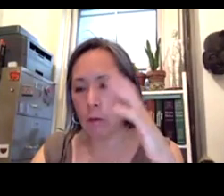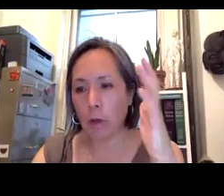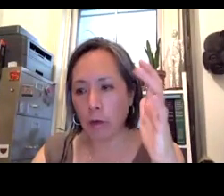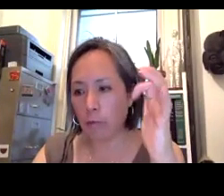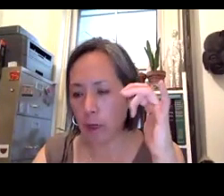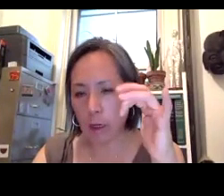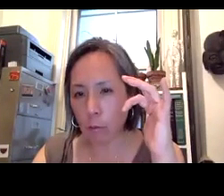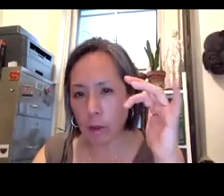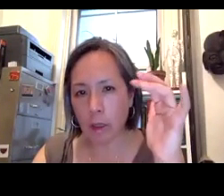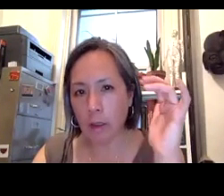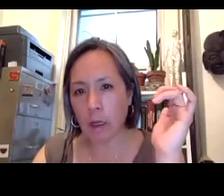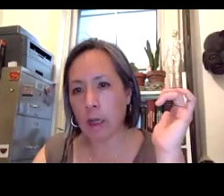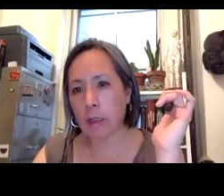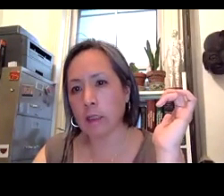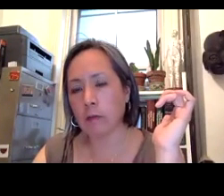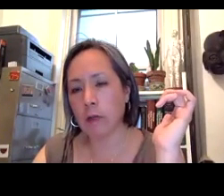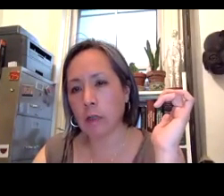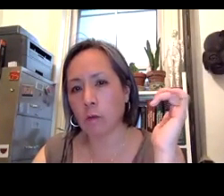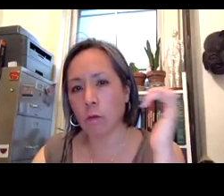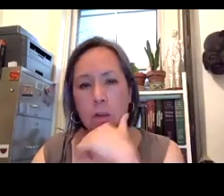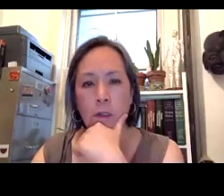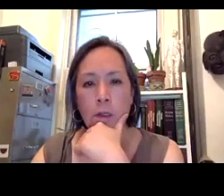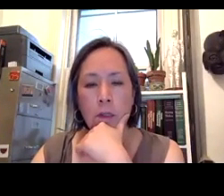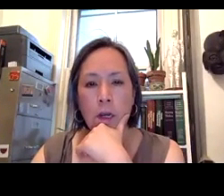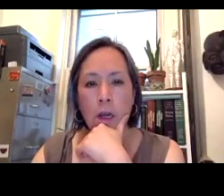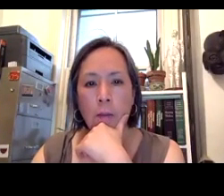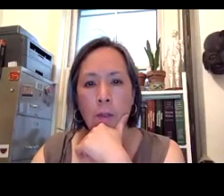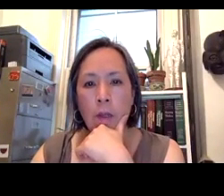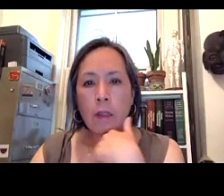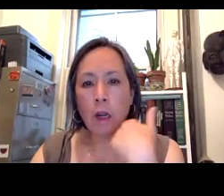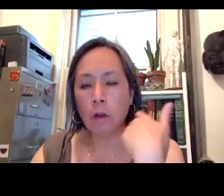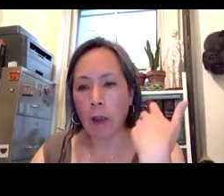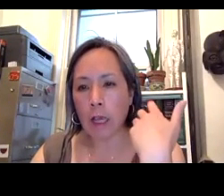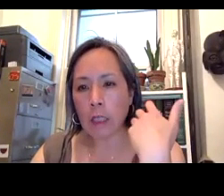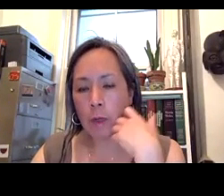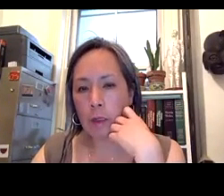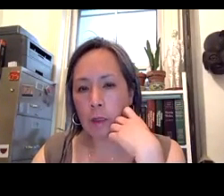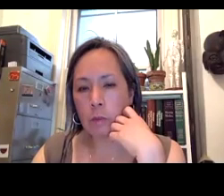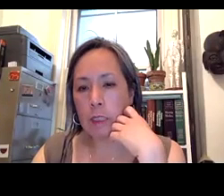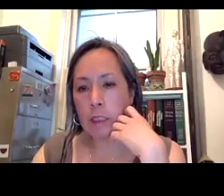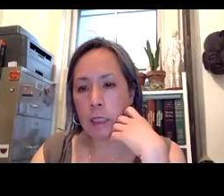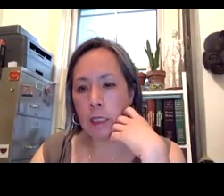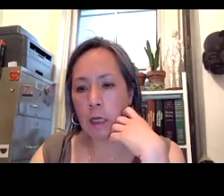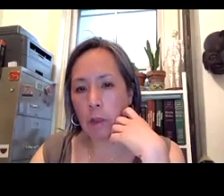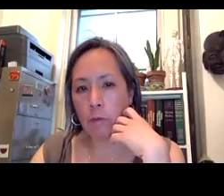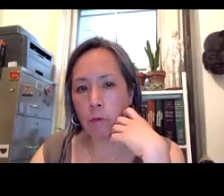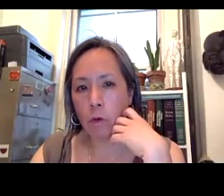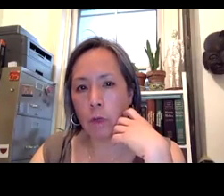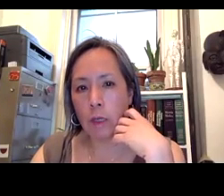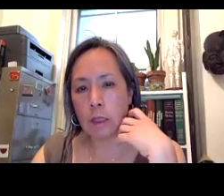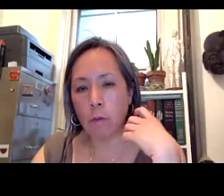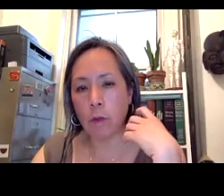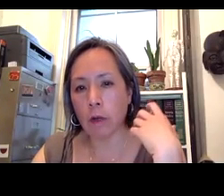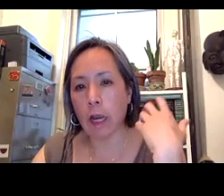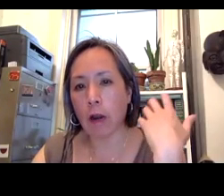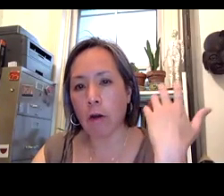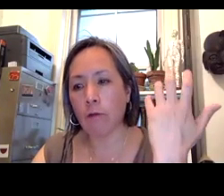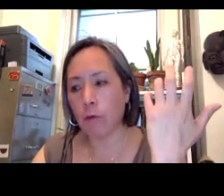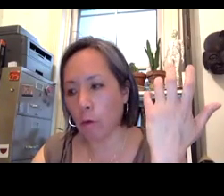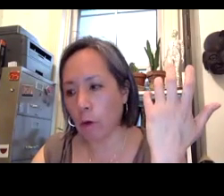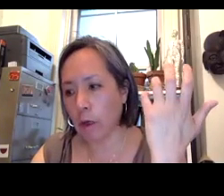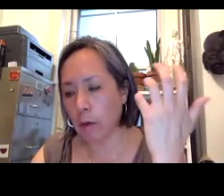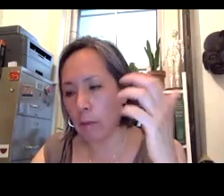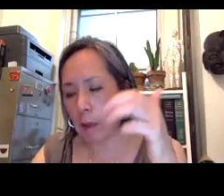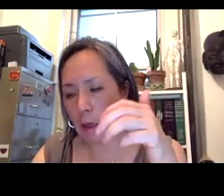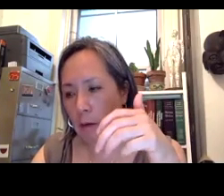right? And we fit within the context of the natural world. The other aspect that we see coming through is that we are